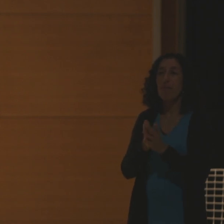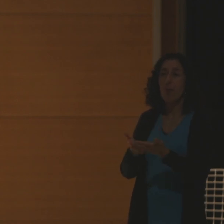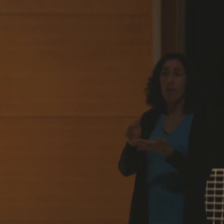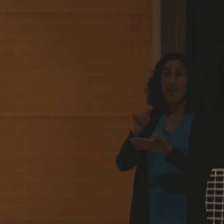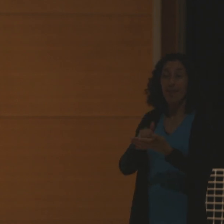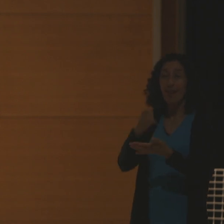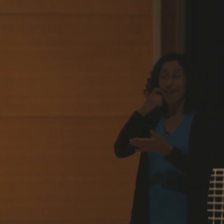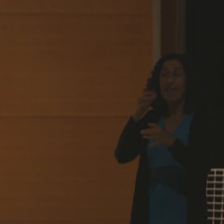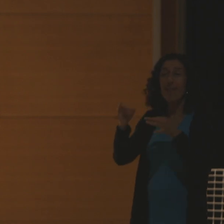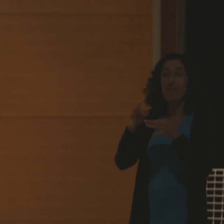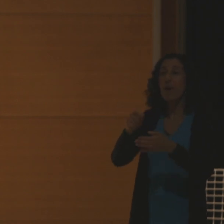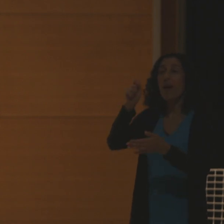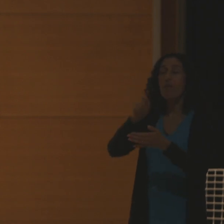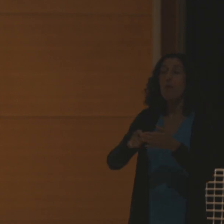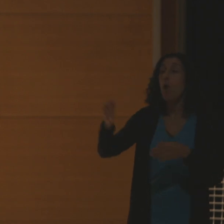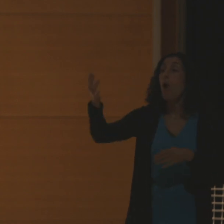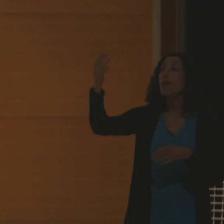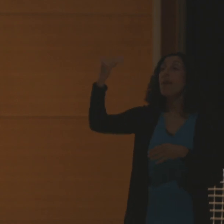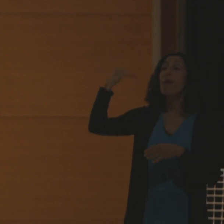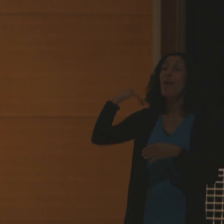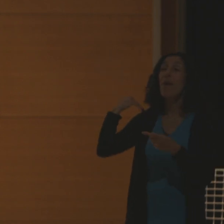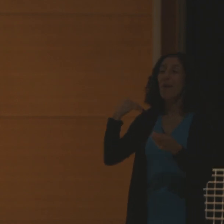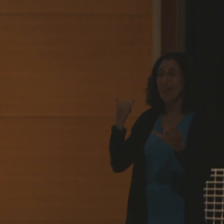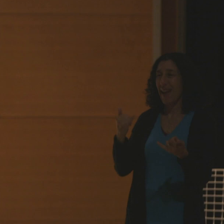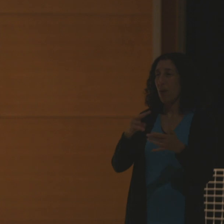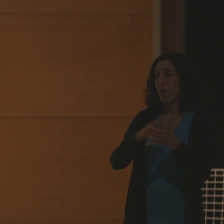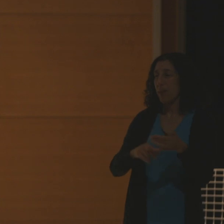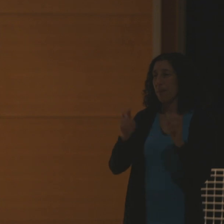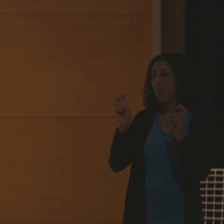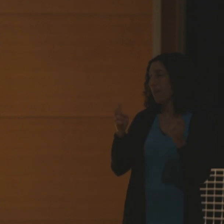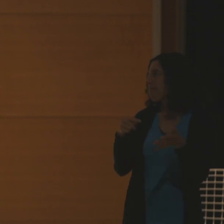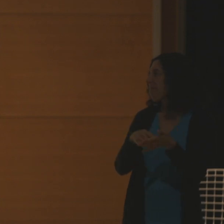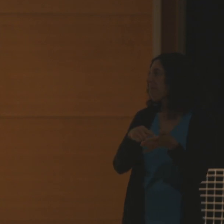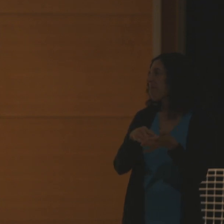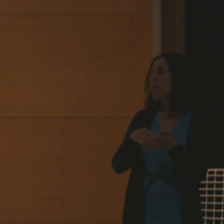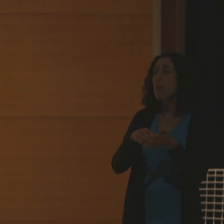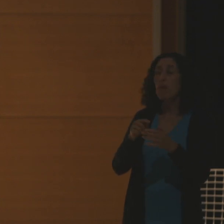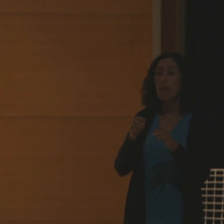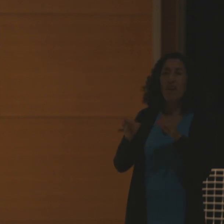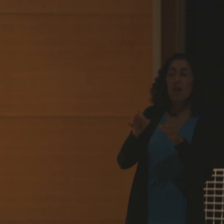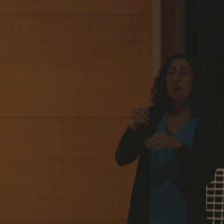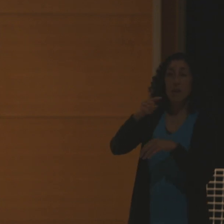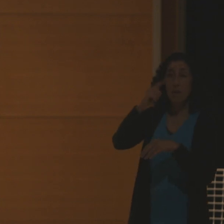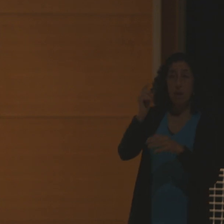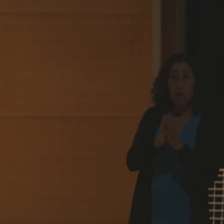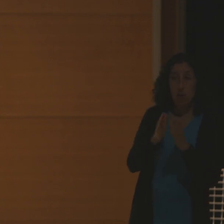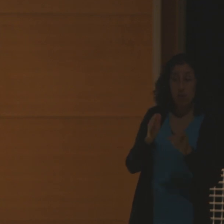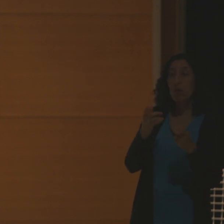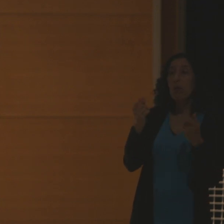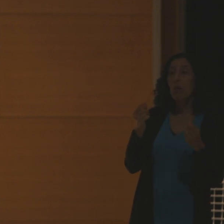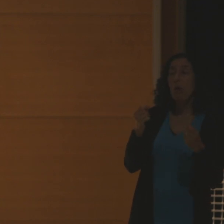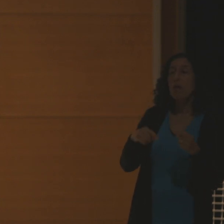so long ago, if you'll allow me. This is the beginning of Black Buck, and it's written from the perspective of our protagonist,